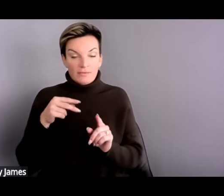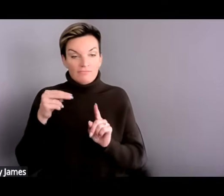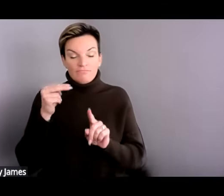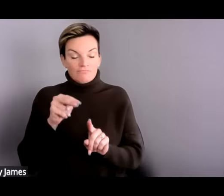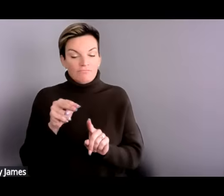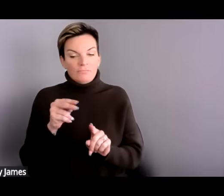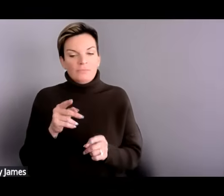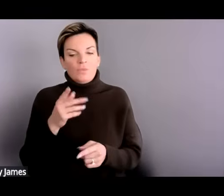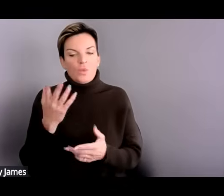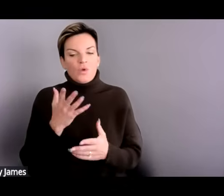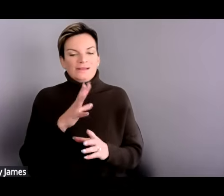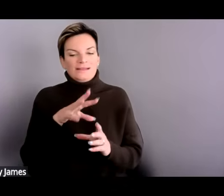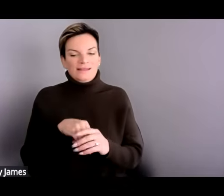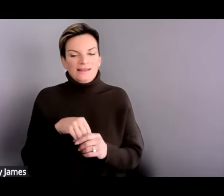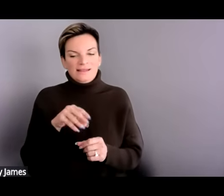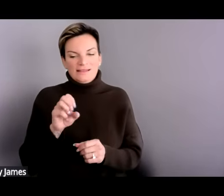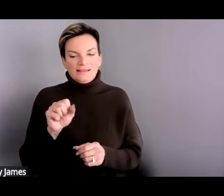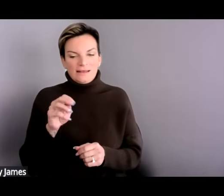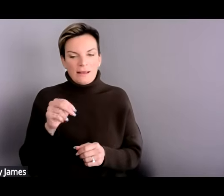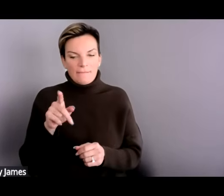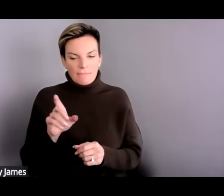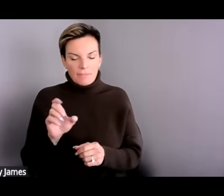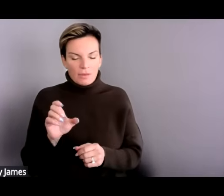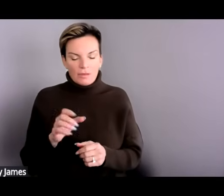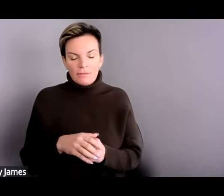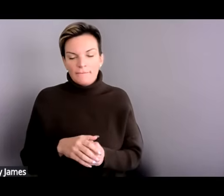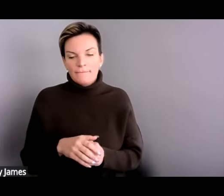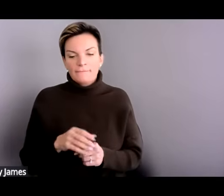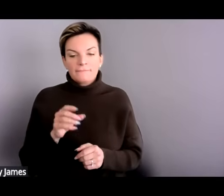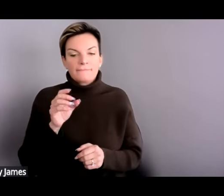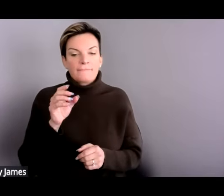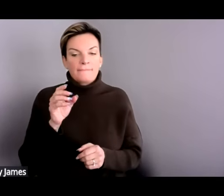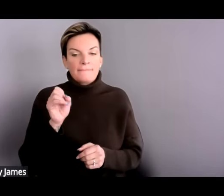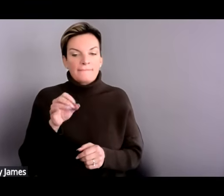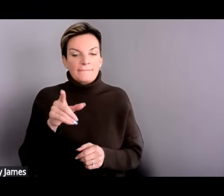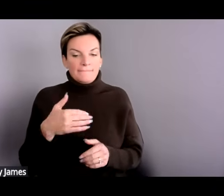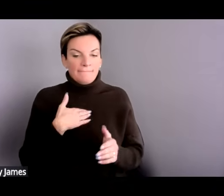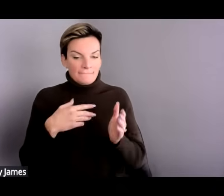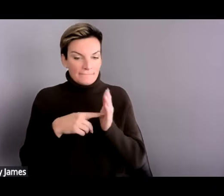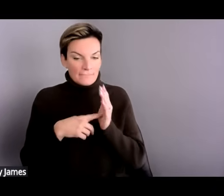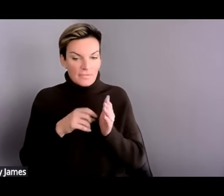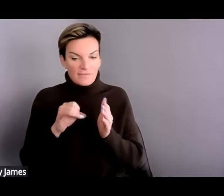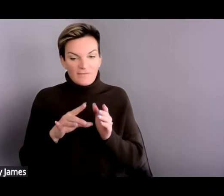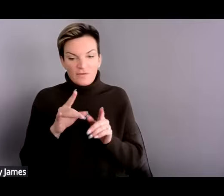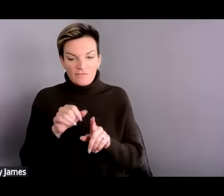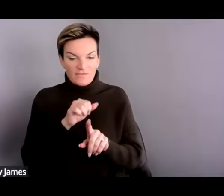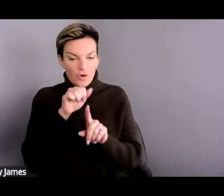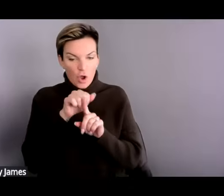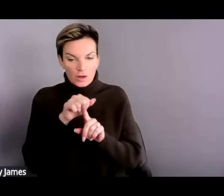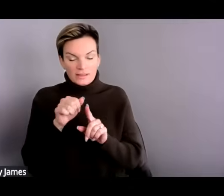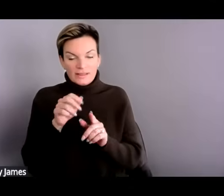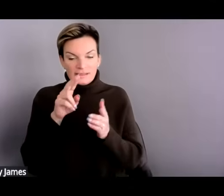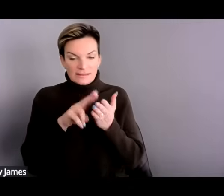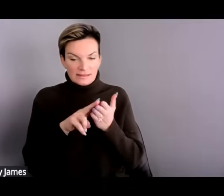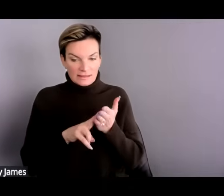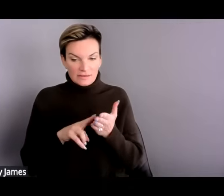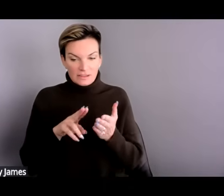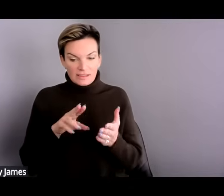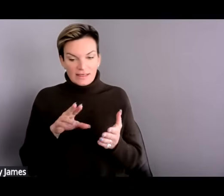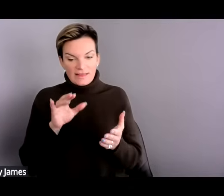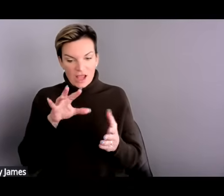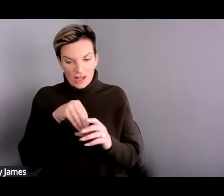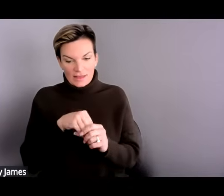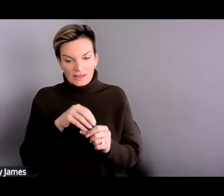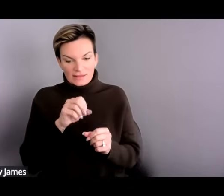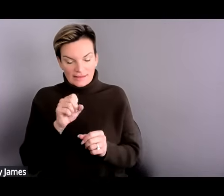what's in the sample. And so if you have, examples of fraudulent signatures that are in the sample, then of course we'll review those, and if